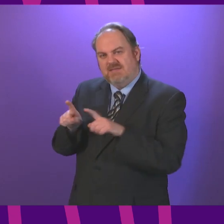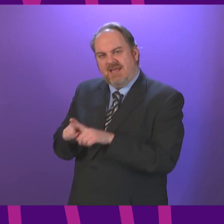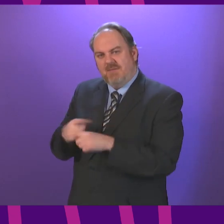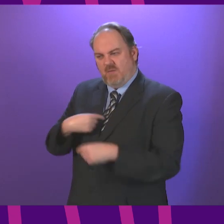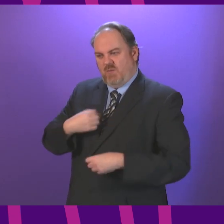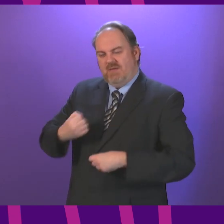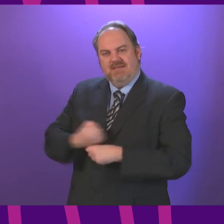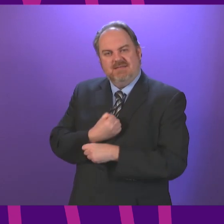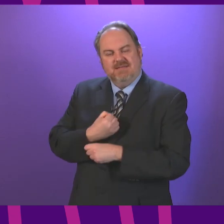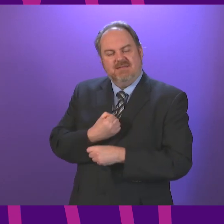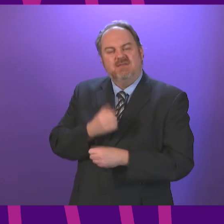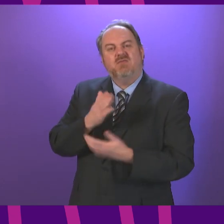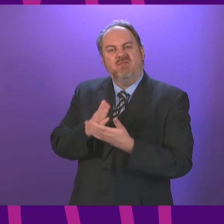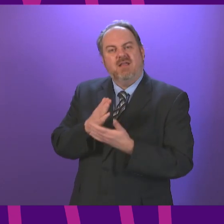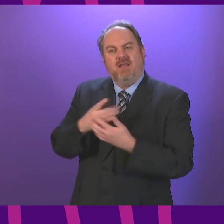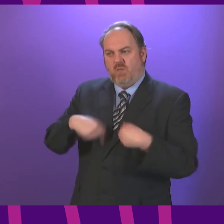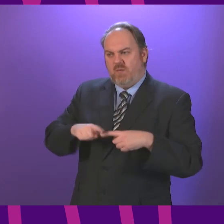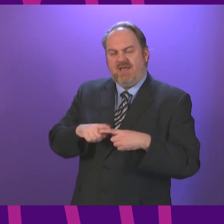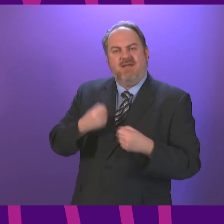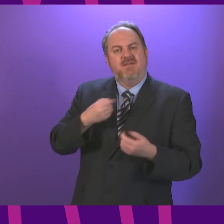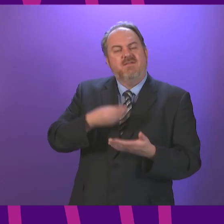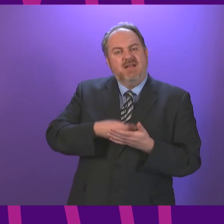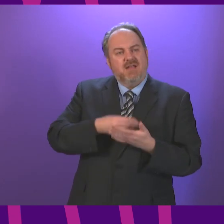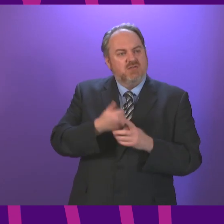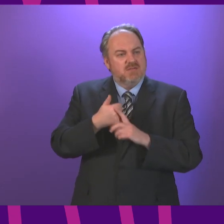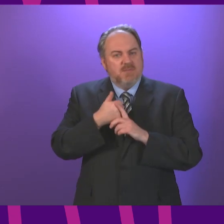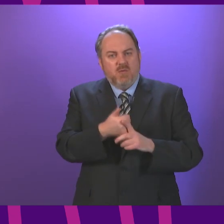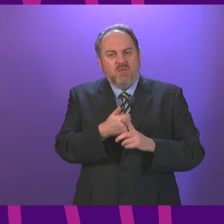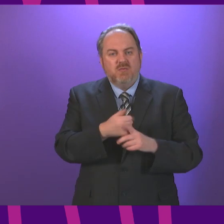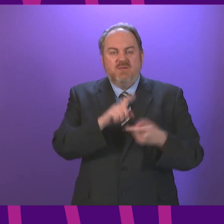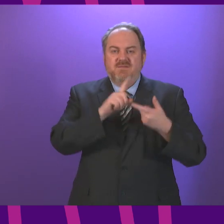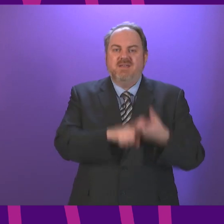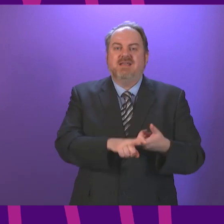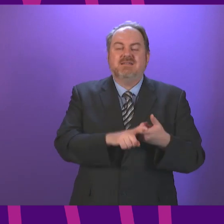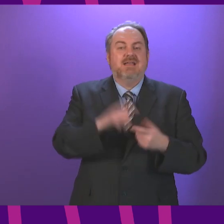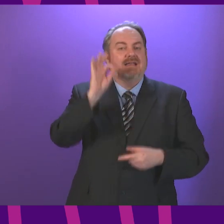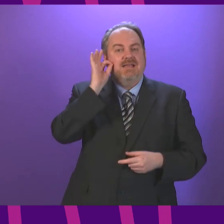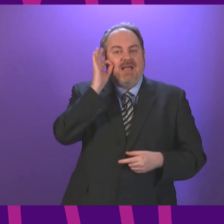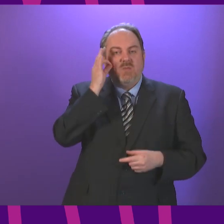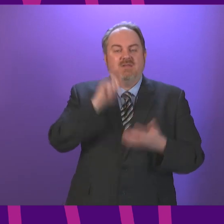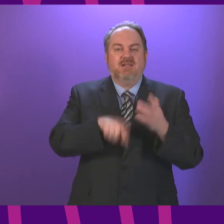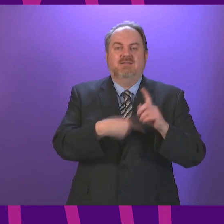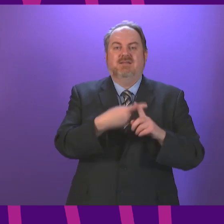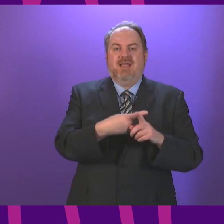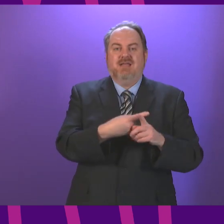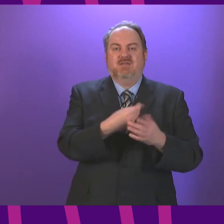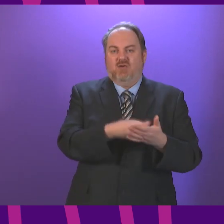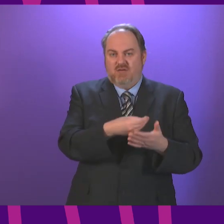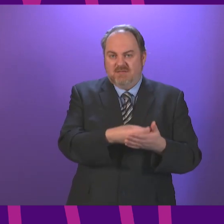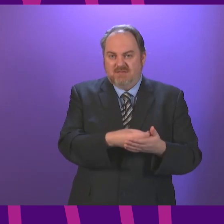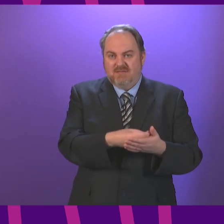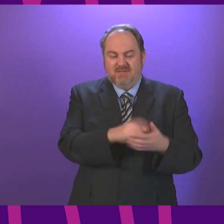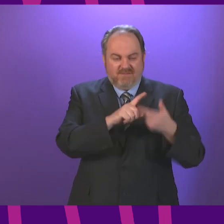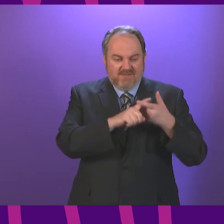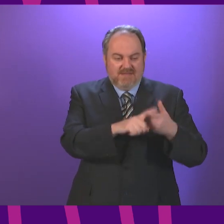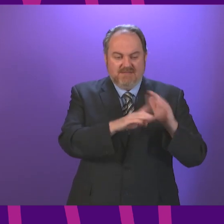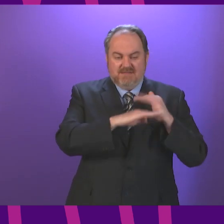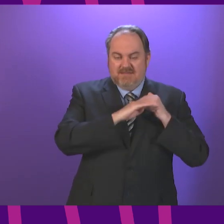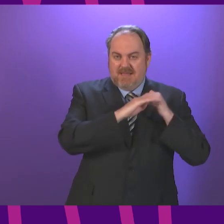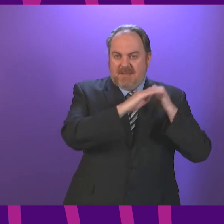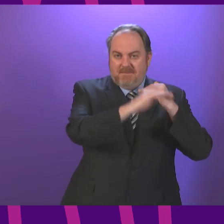yesterday, including, of course, financial support to enable the freezing of council tax. the support was welcome, but I think there is much more that the UK Government